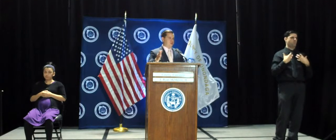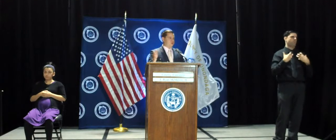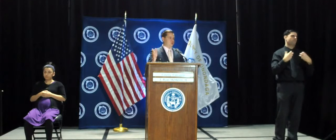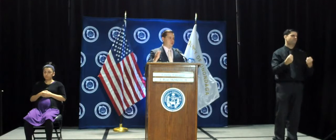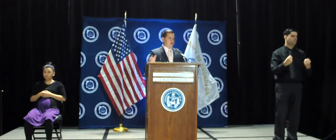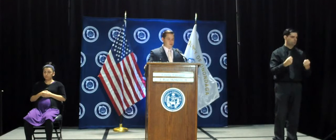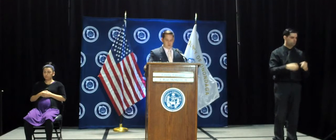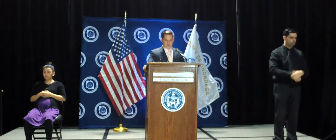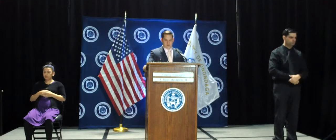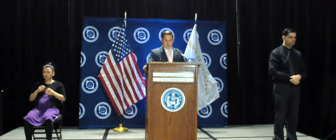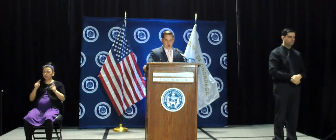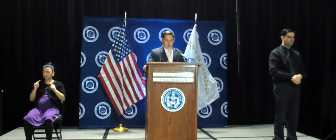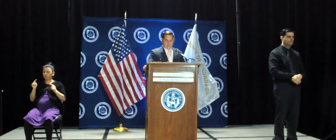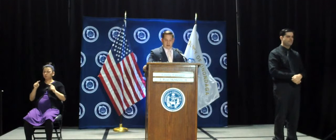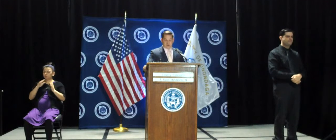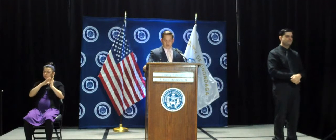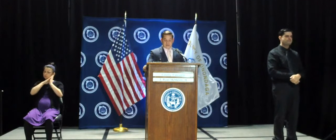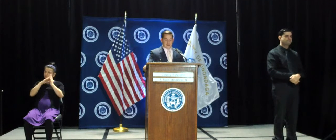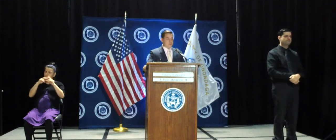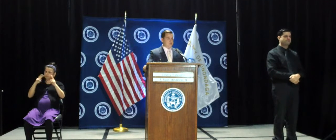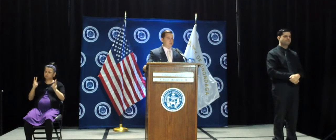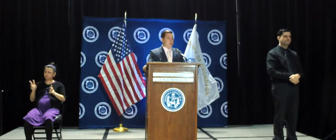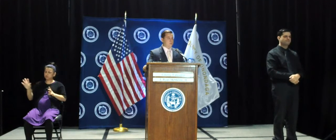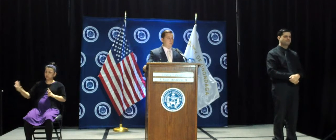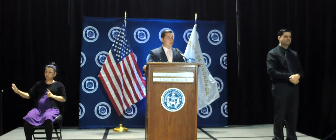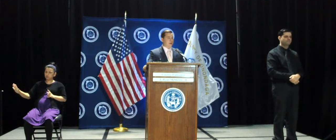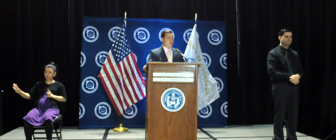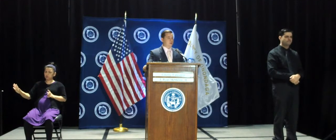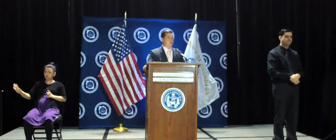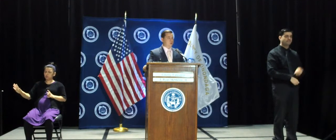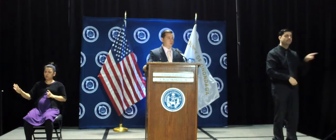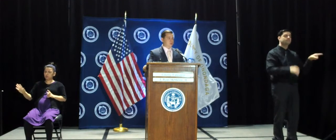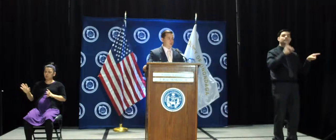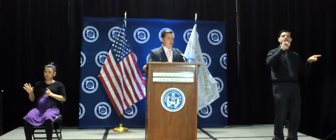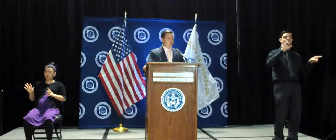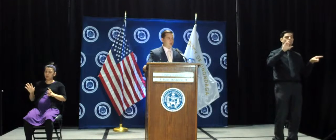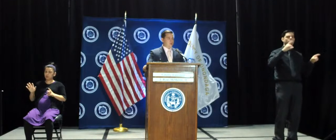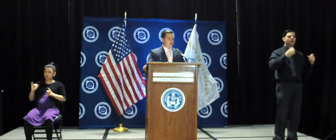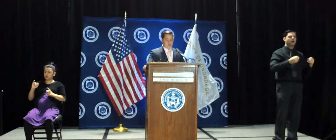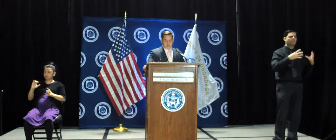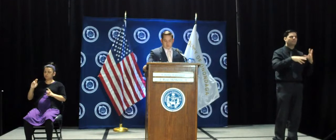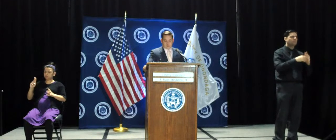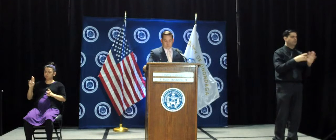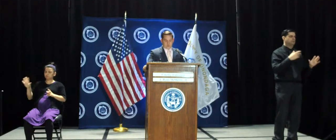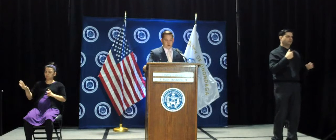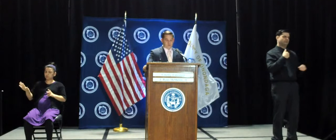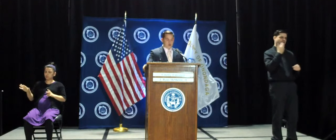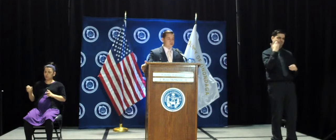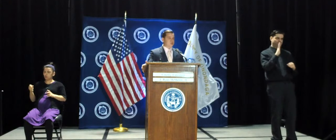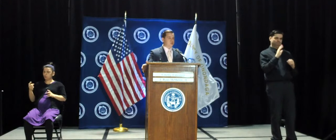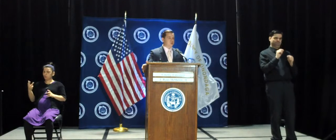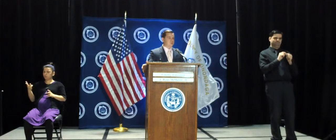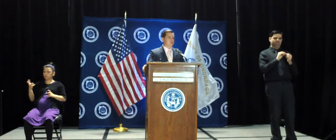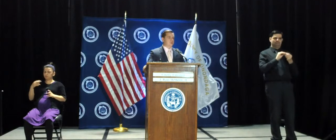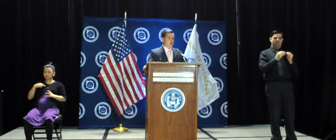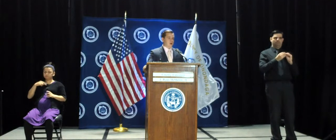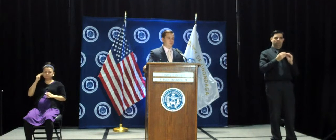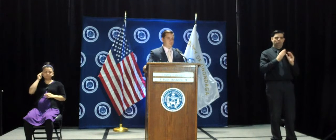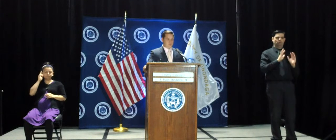have and they transition them into ICU. I'm not sure exactly how many they're doing, but it's something they're preparing for, as they